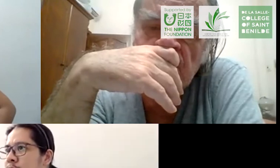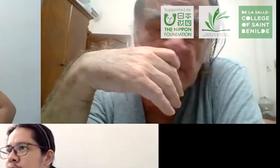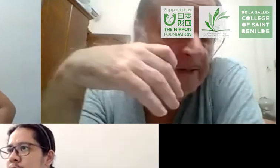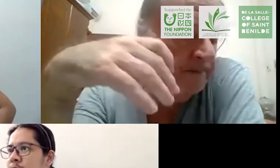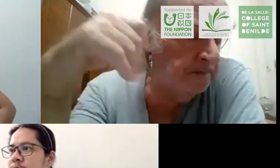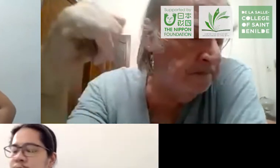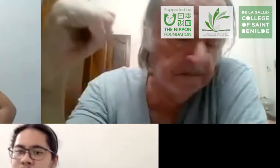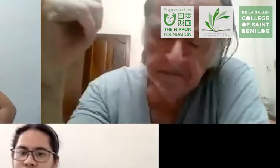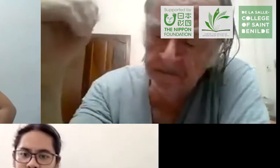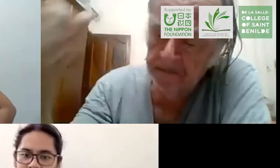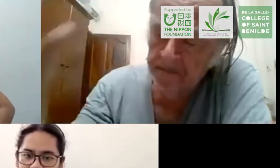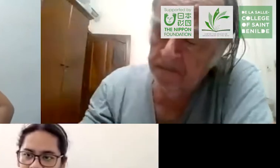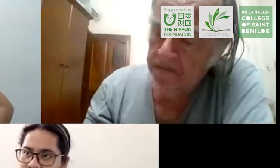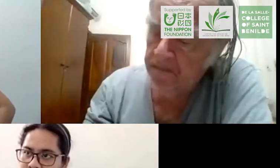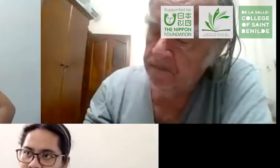One moment.